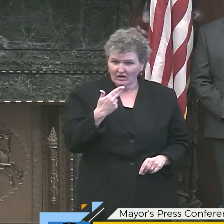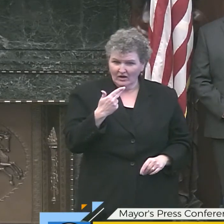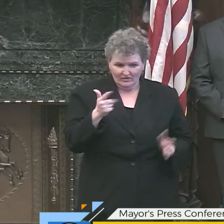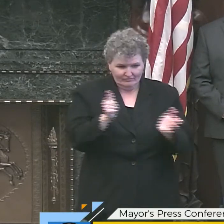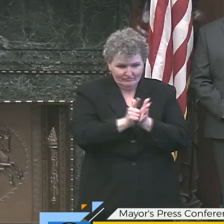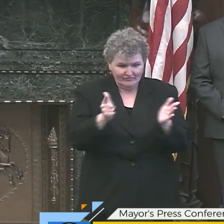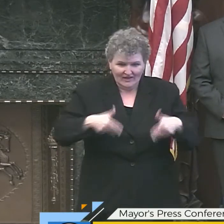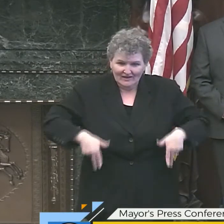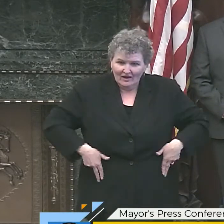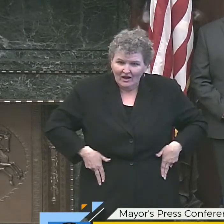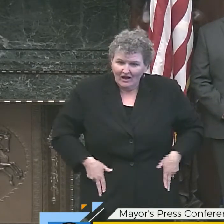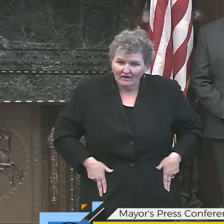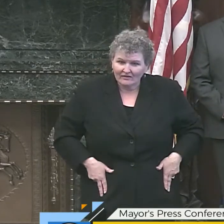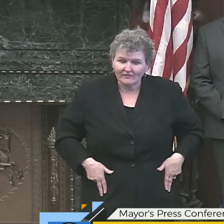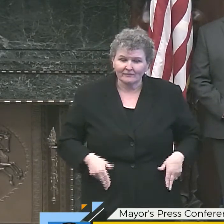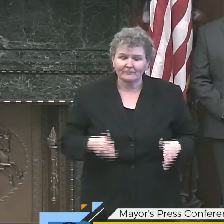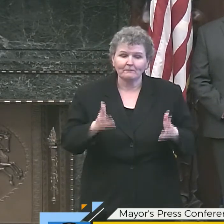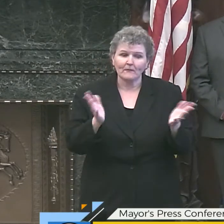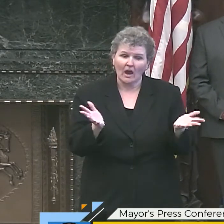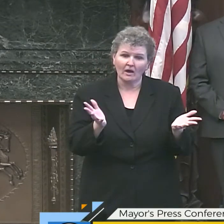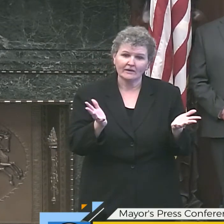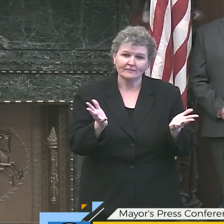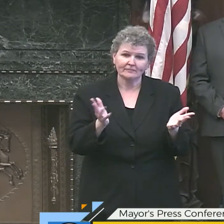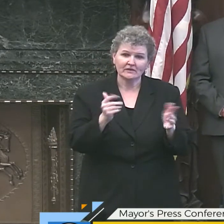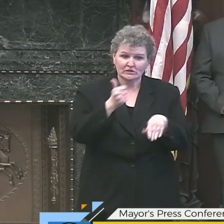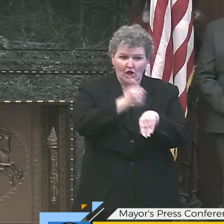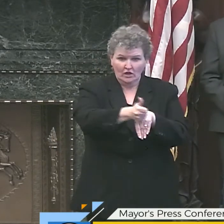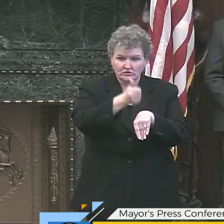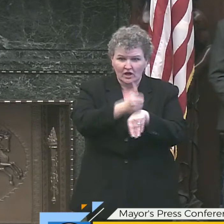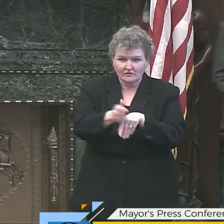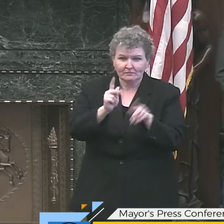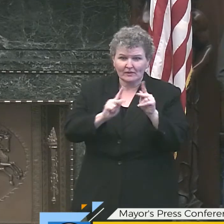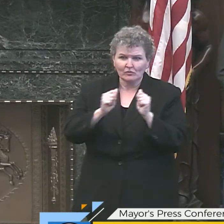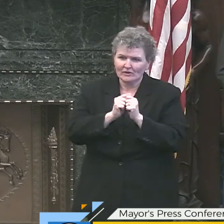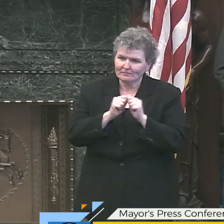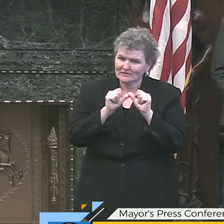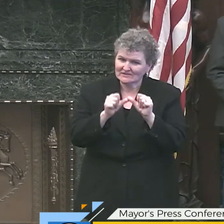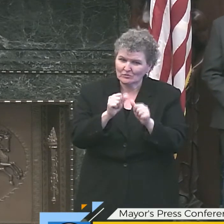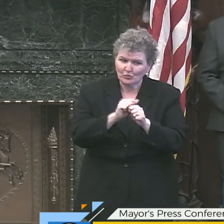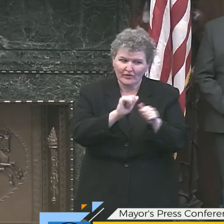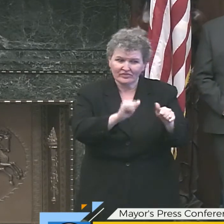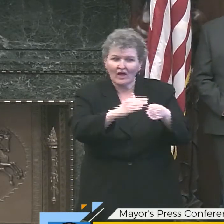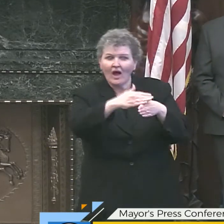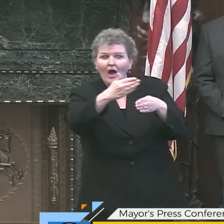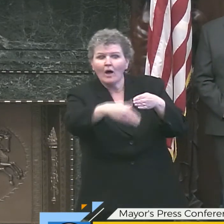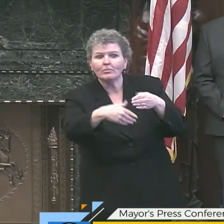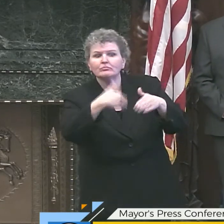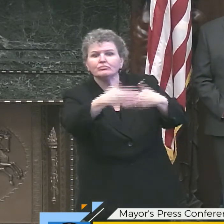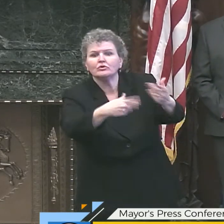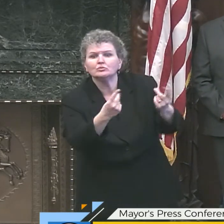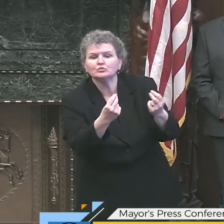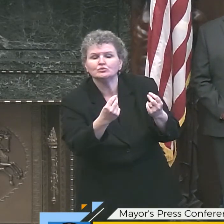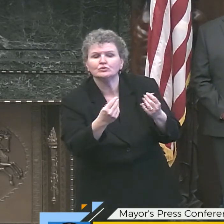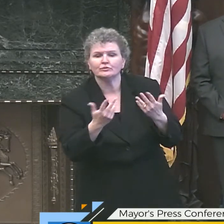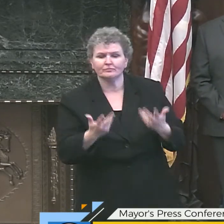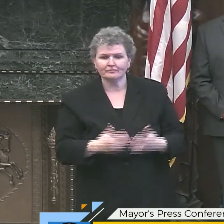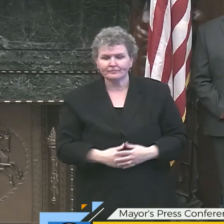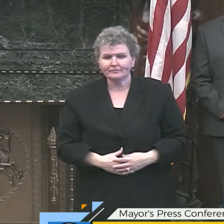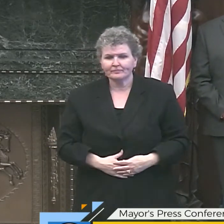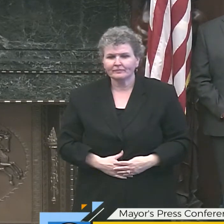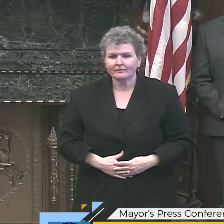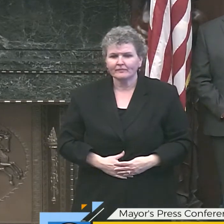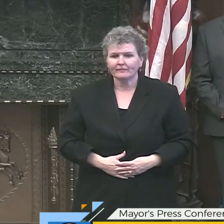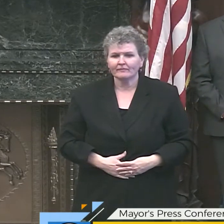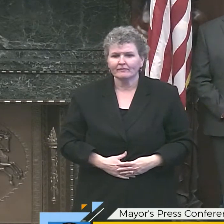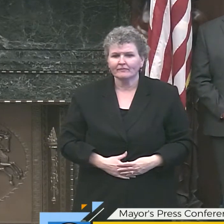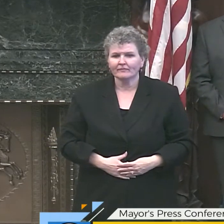at what level he is charging, whether those charges are maintained throughout the process, and whether people are confined as